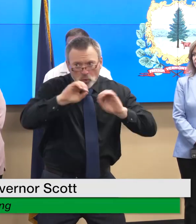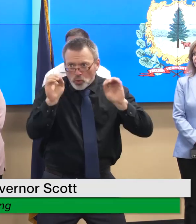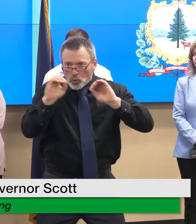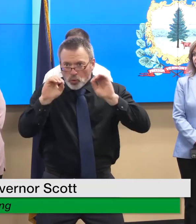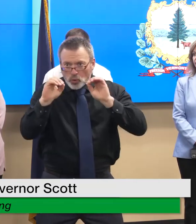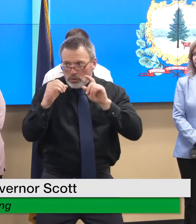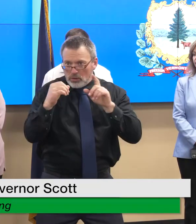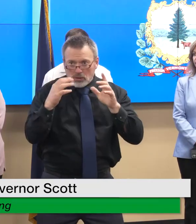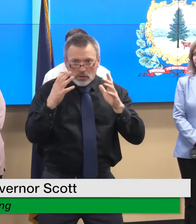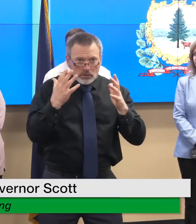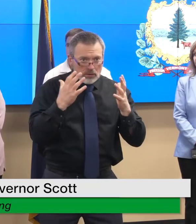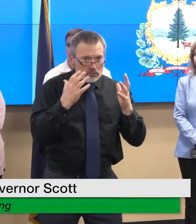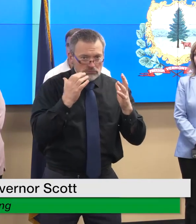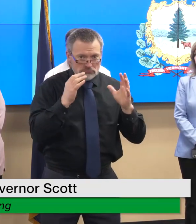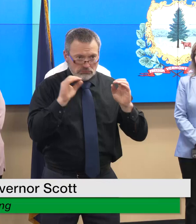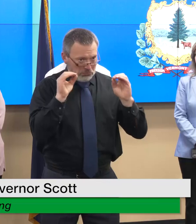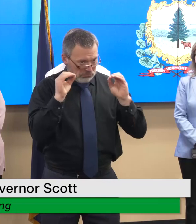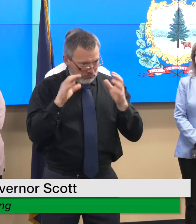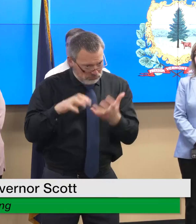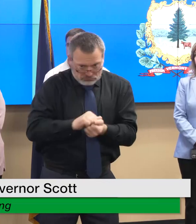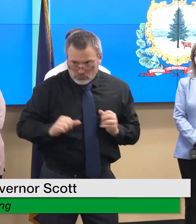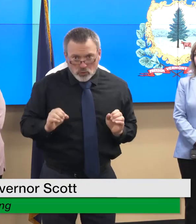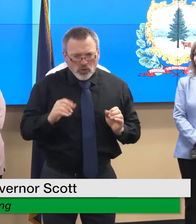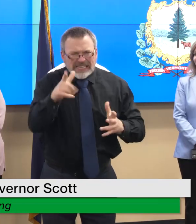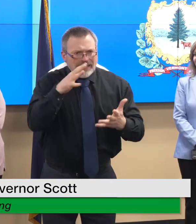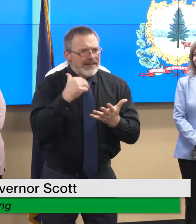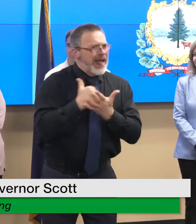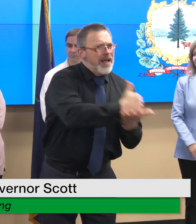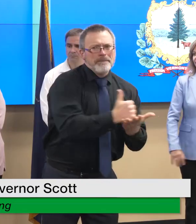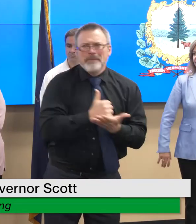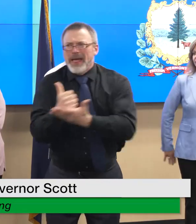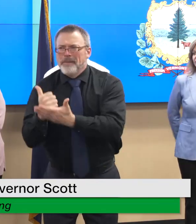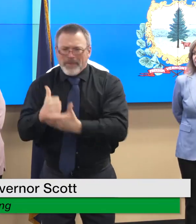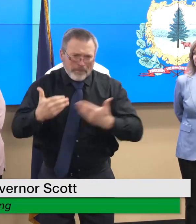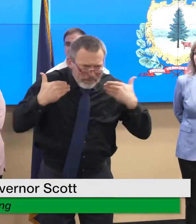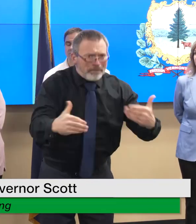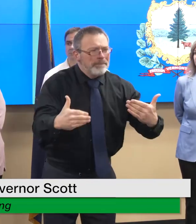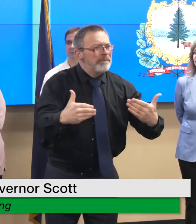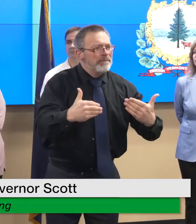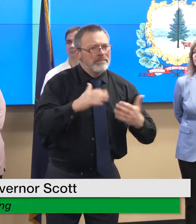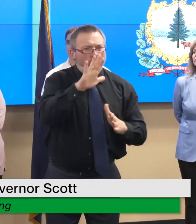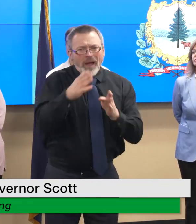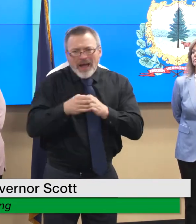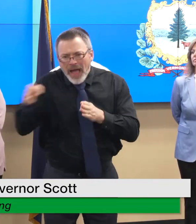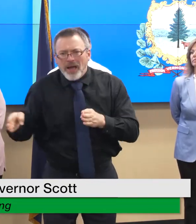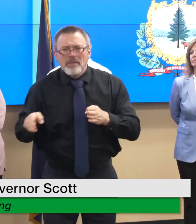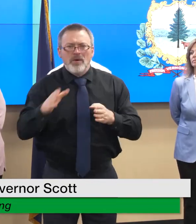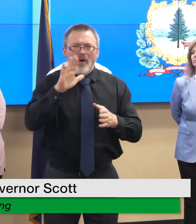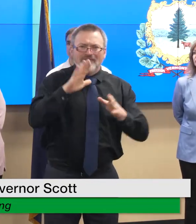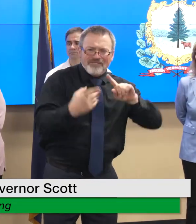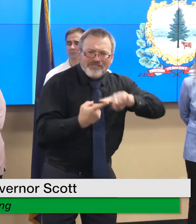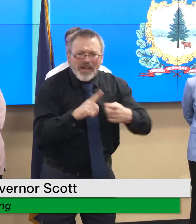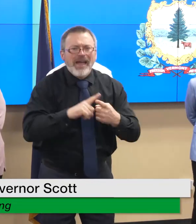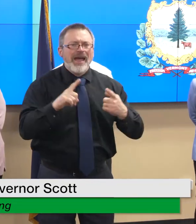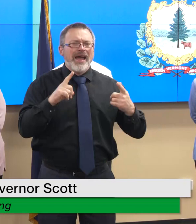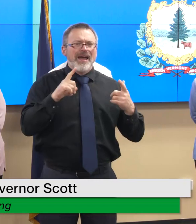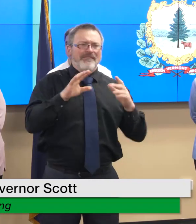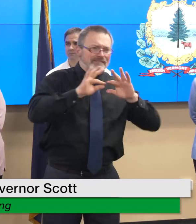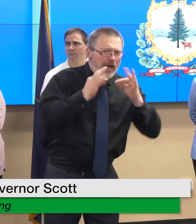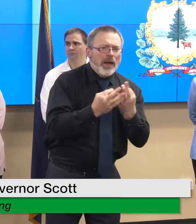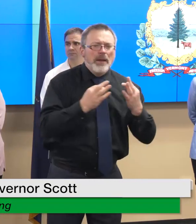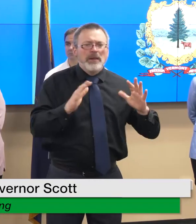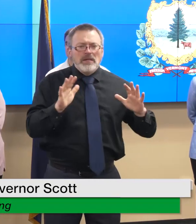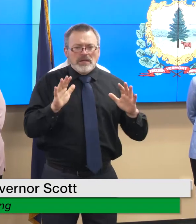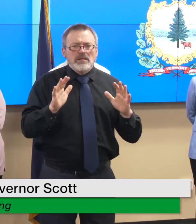small. Remember the Ackerman sisters from Hardwick who set up a lemonade stand to help the House of Pizza